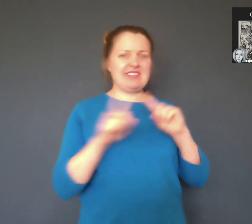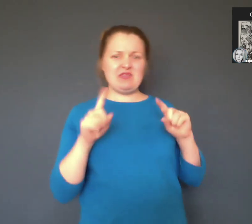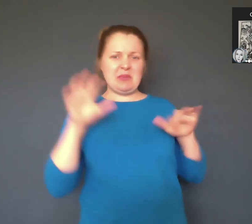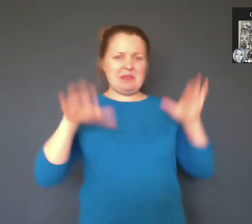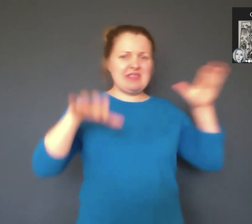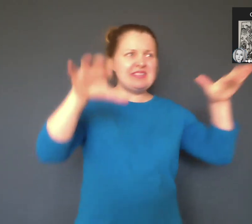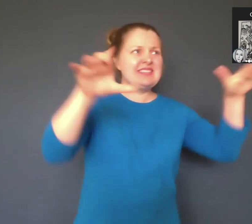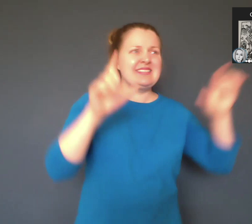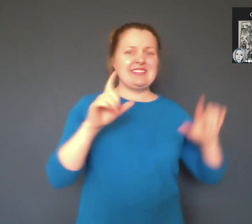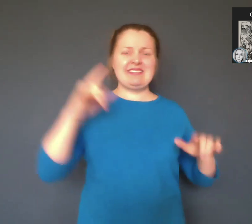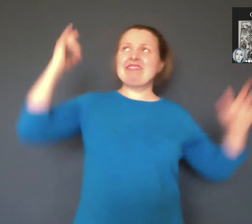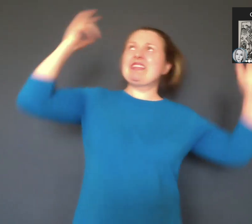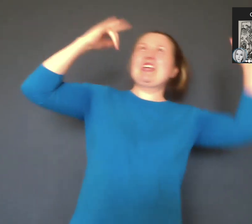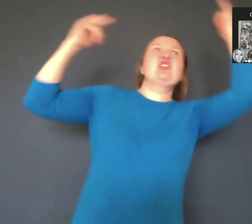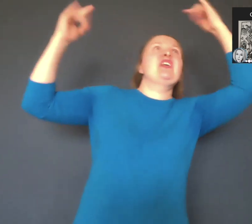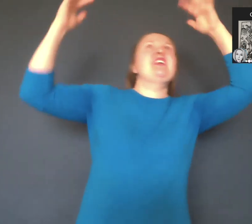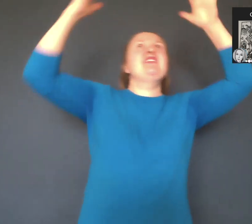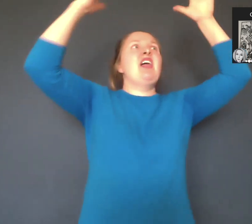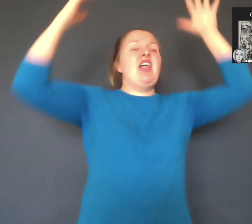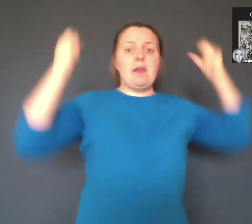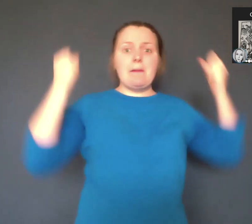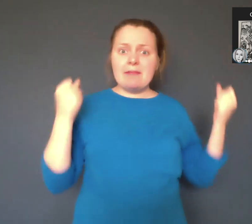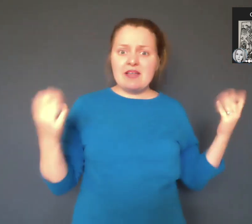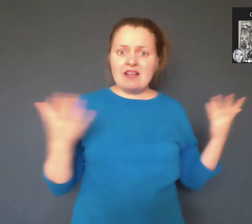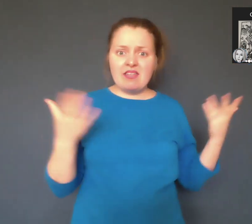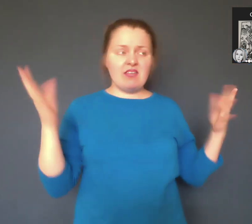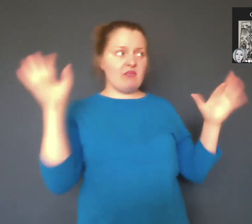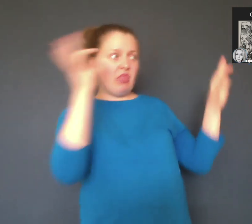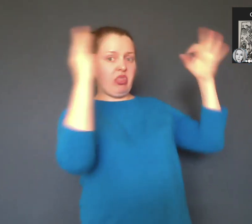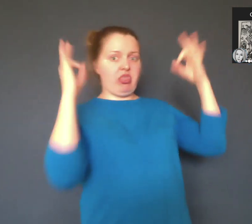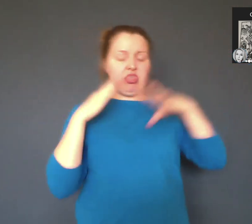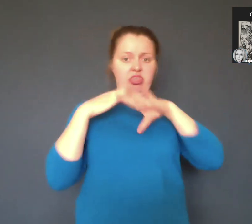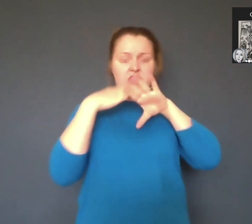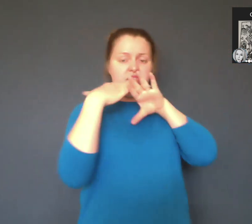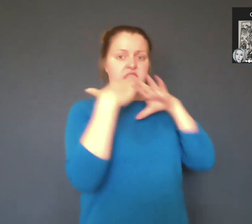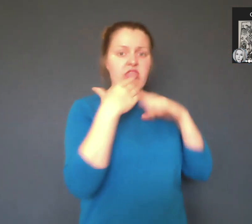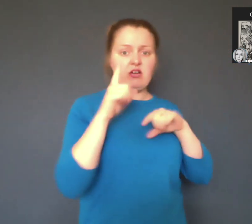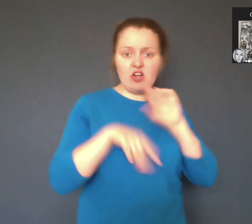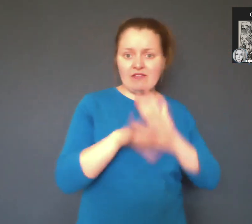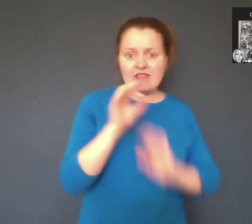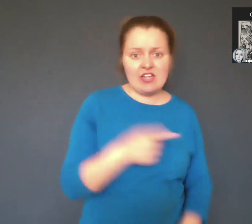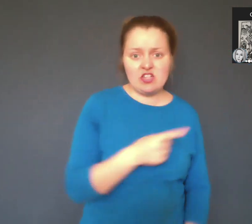is which," he admitted after they'd been searching for half a day. "Nothing's the way I remember it."